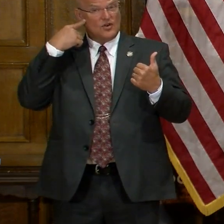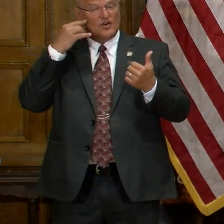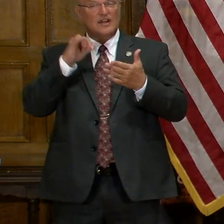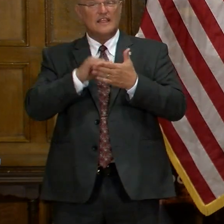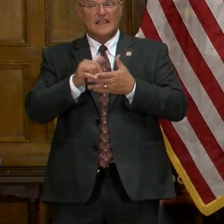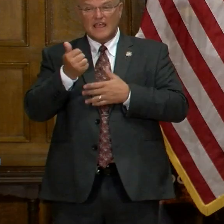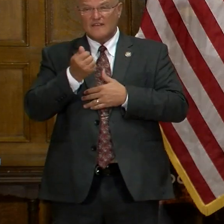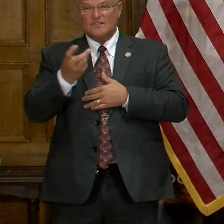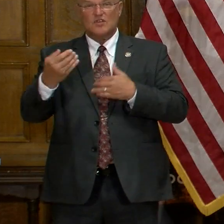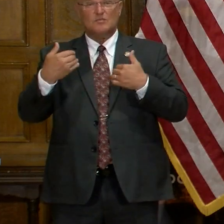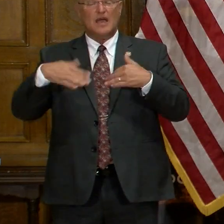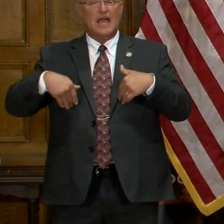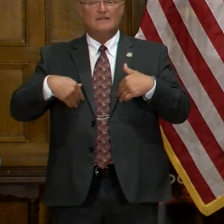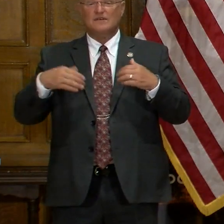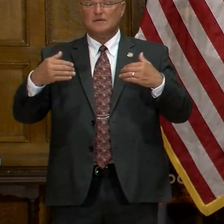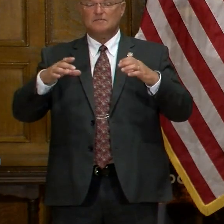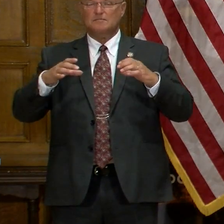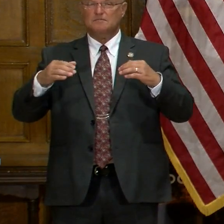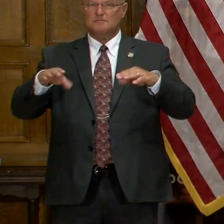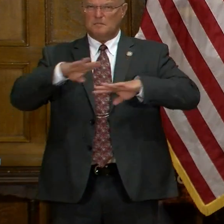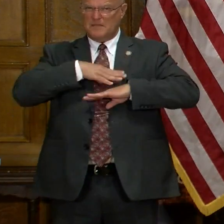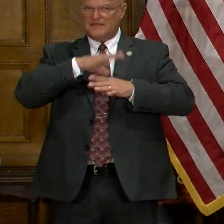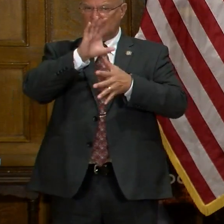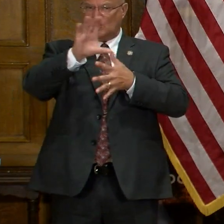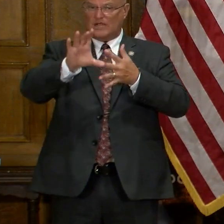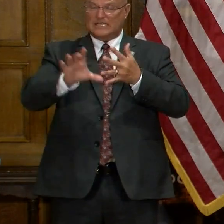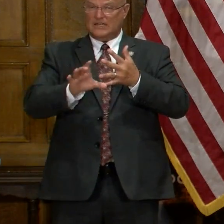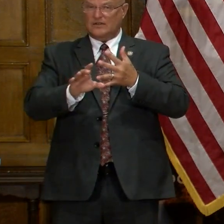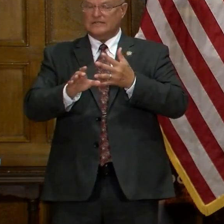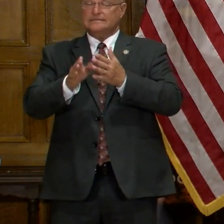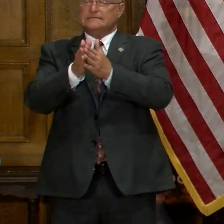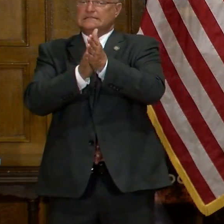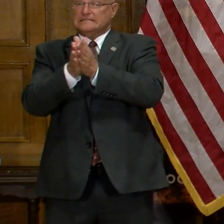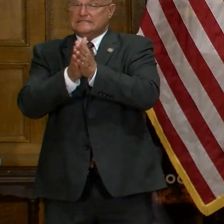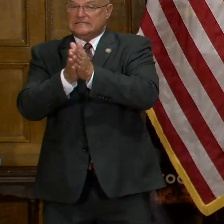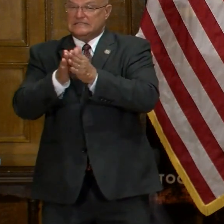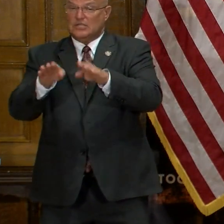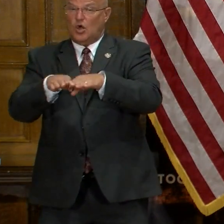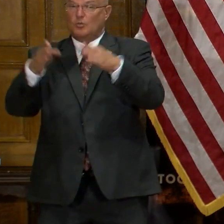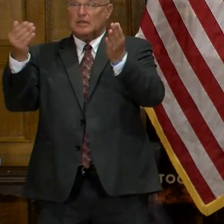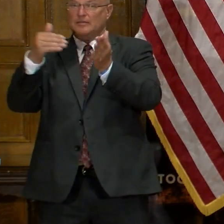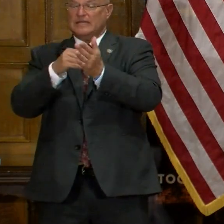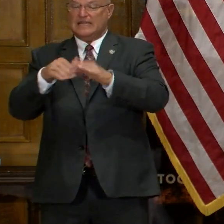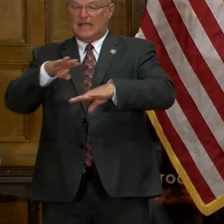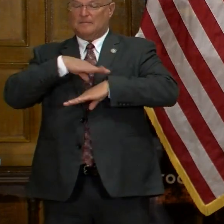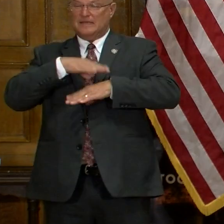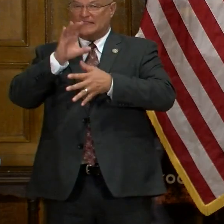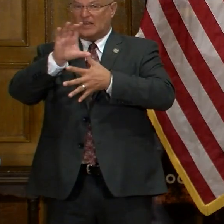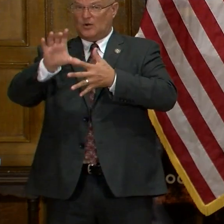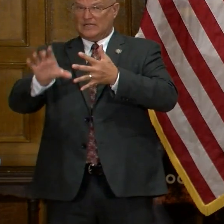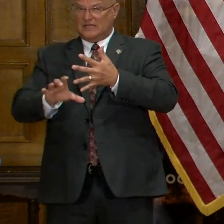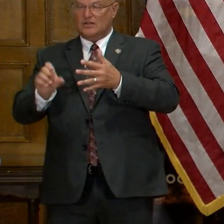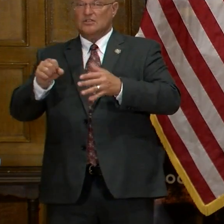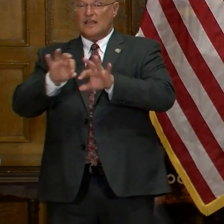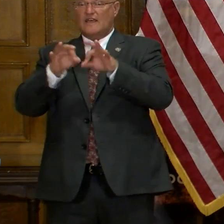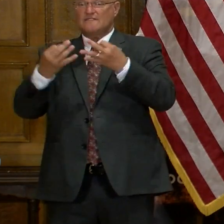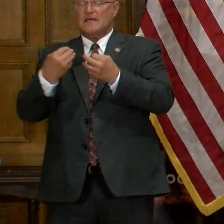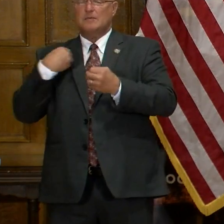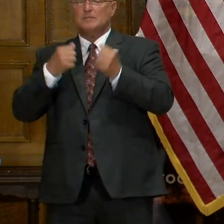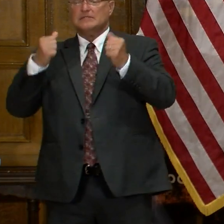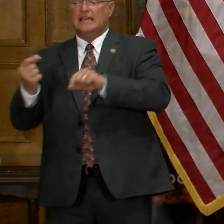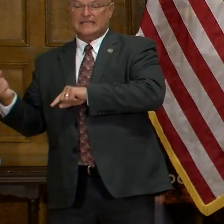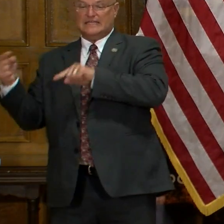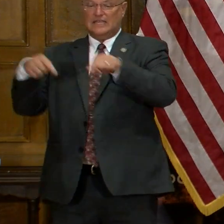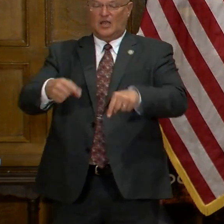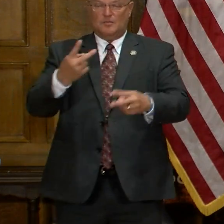that a couple of them haven't met the criteria. They're anxious to be able to open up and meet that criteria so that family members